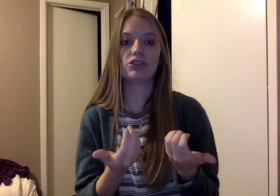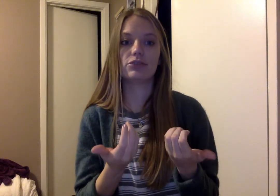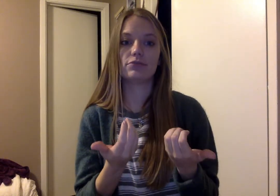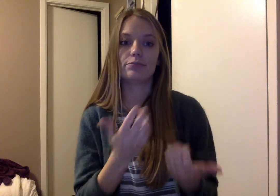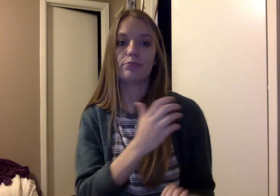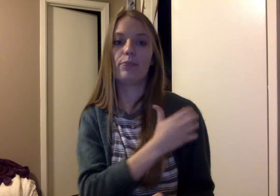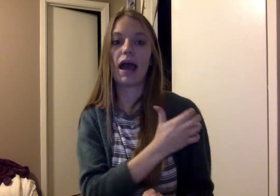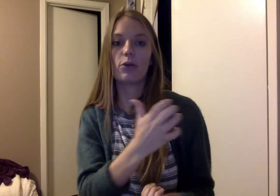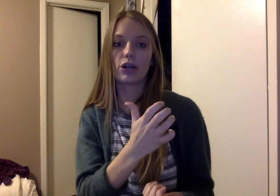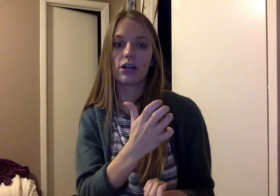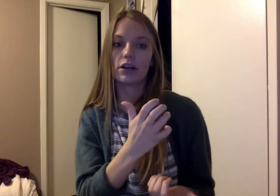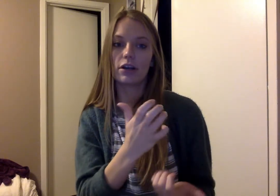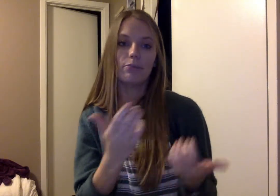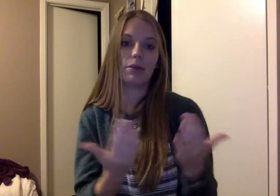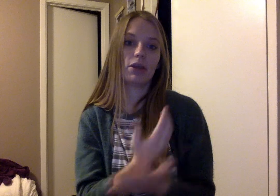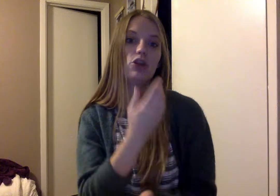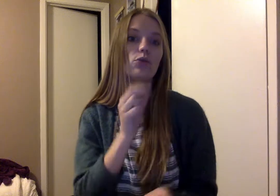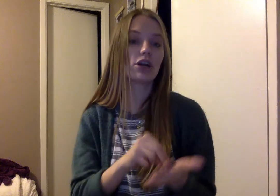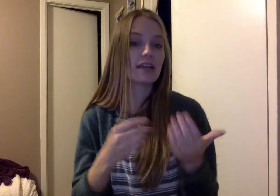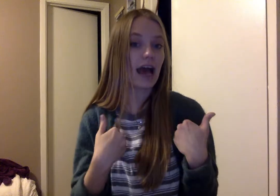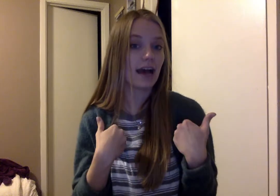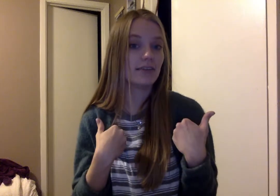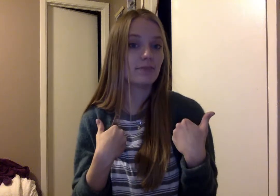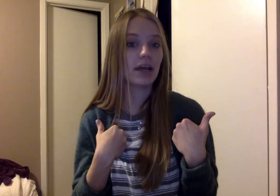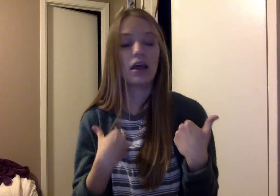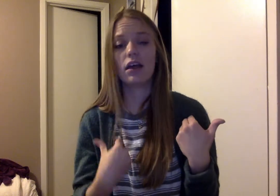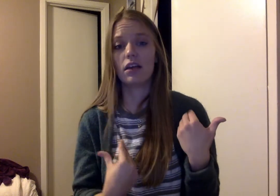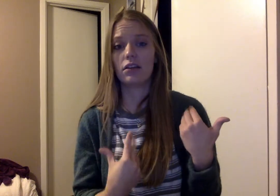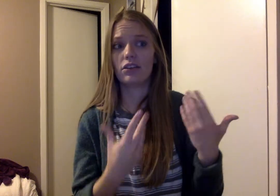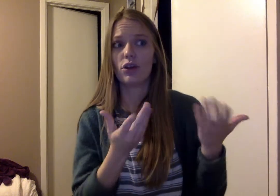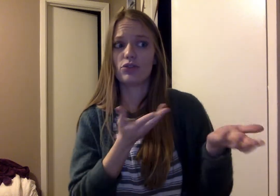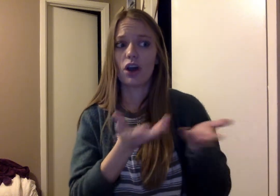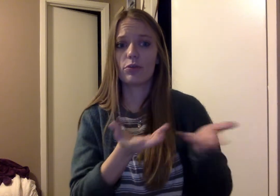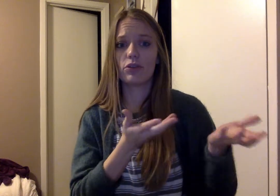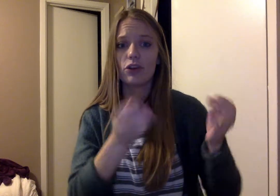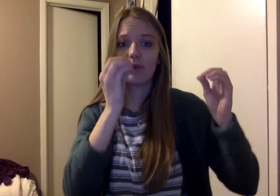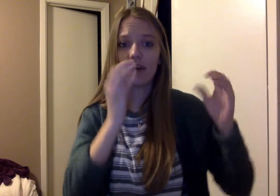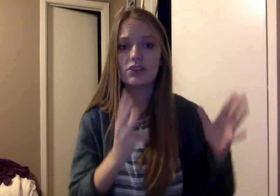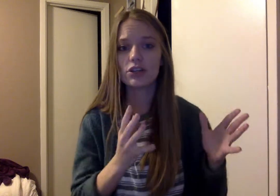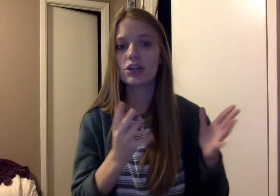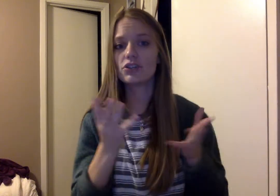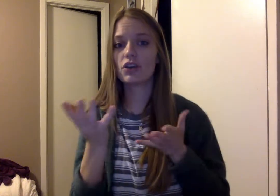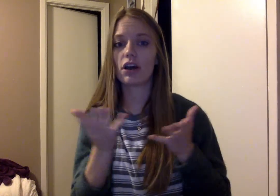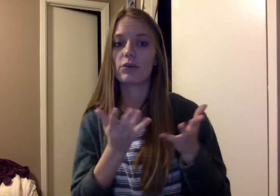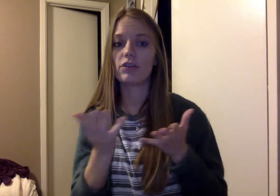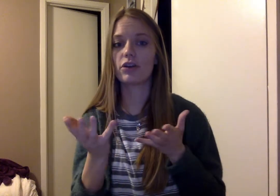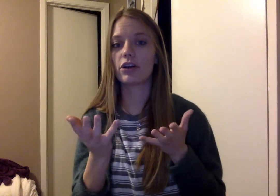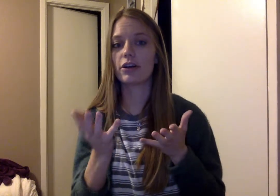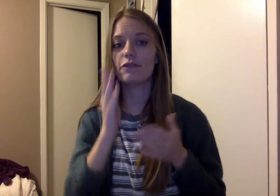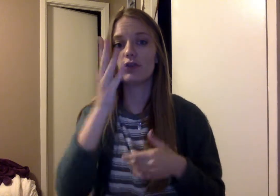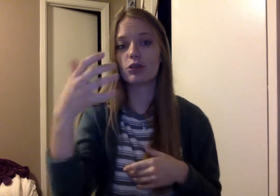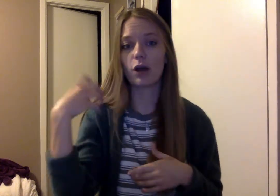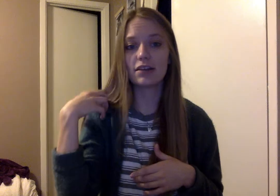much power maybe a new nurse has, but, talk with your professors, talk with your future